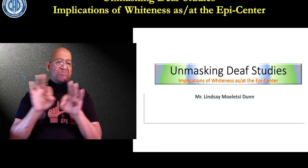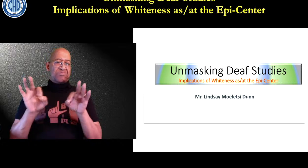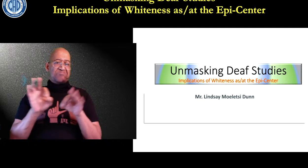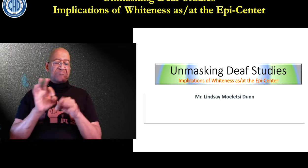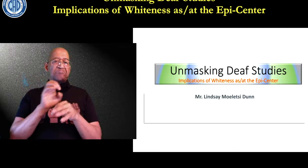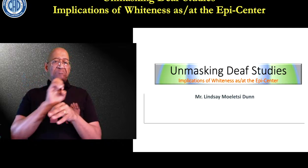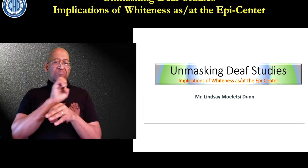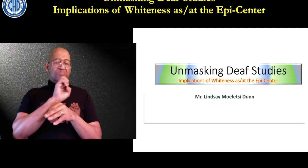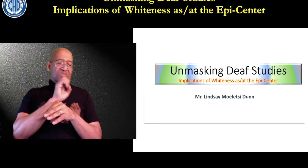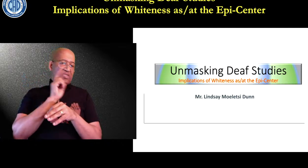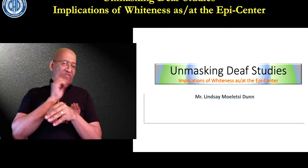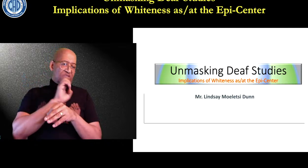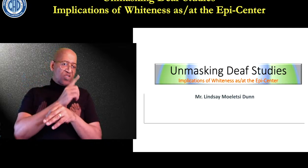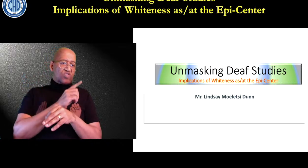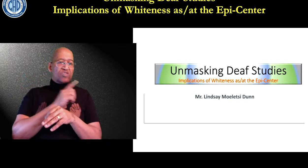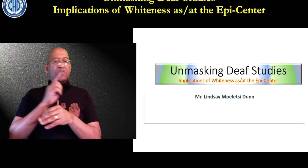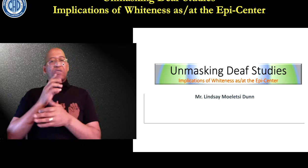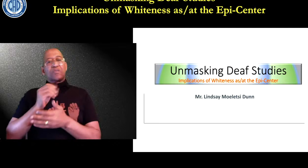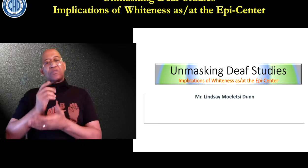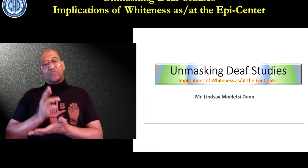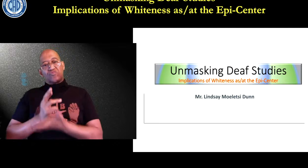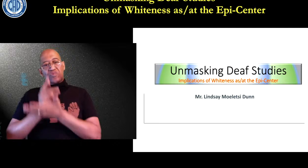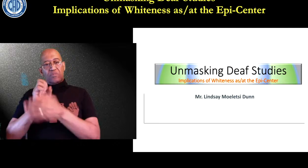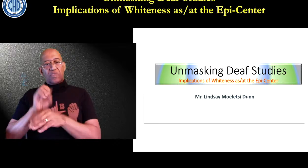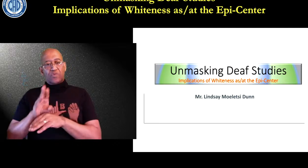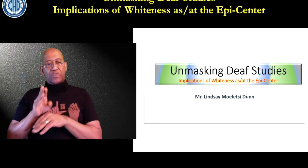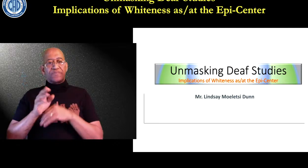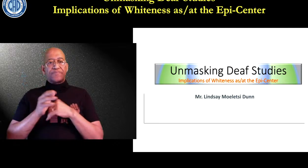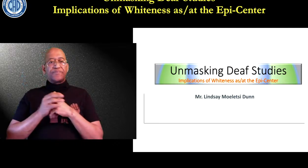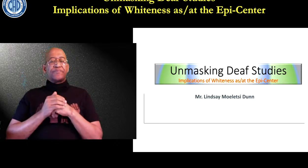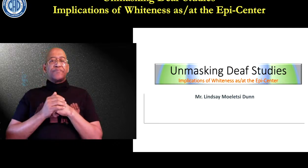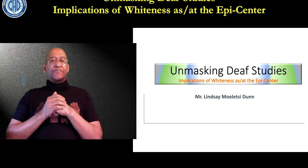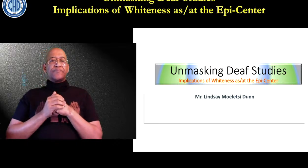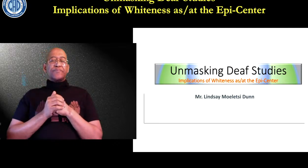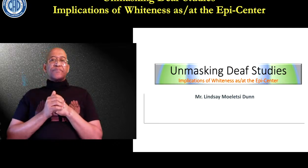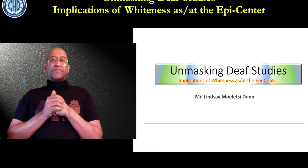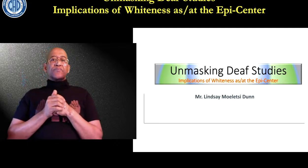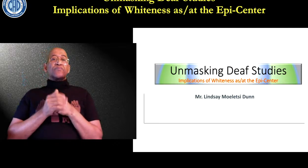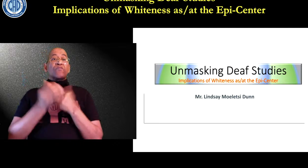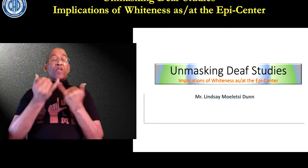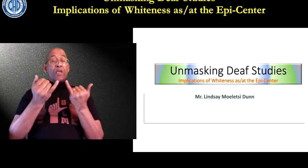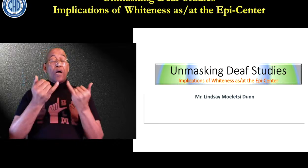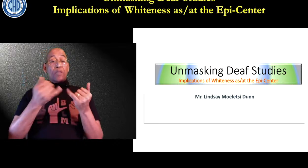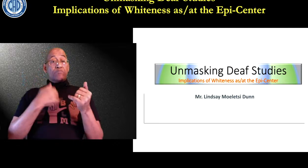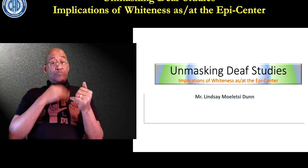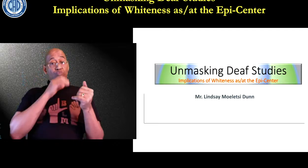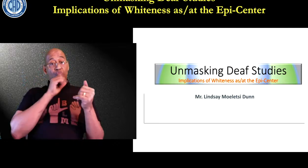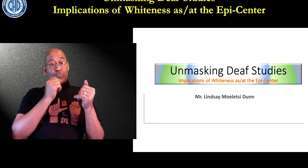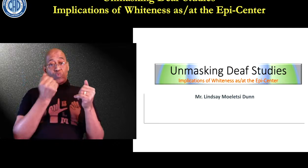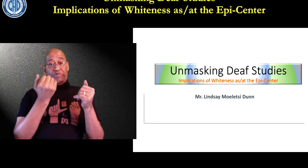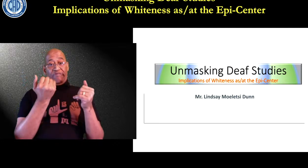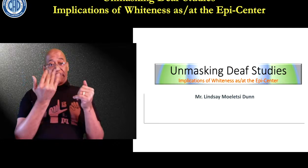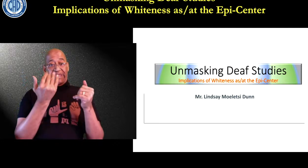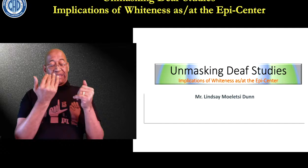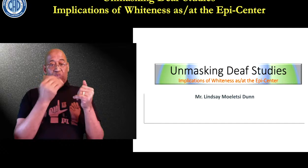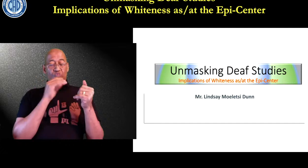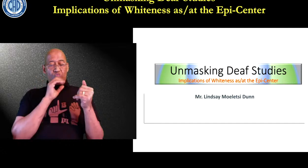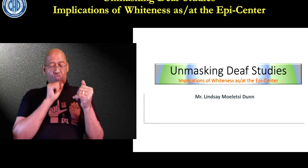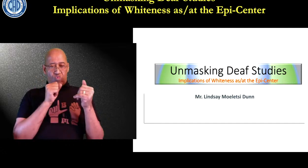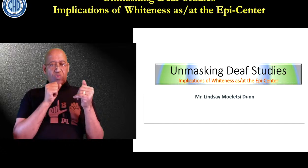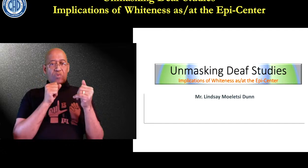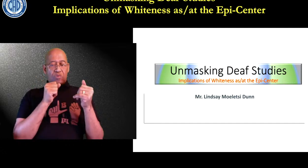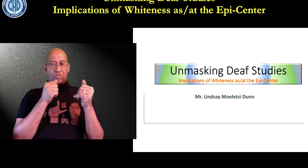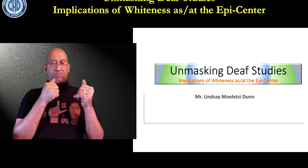then went on to New York University to get my graduate degree in deaf education and rehab